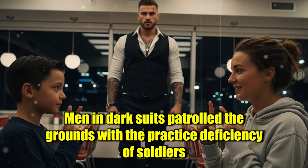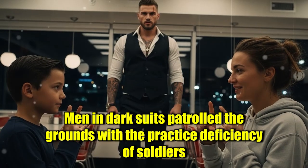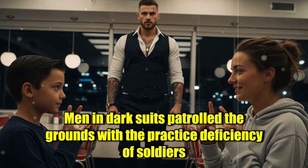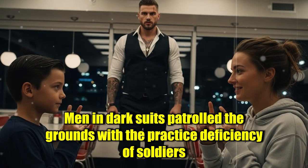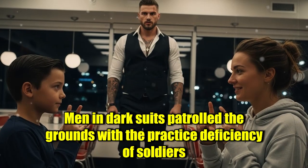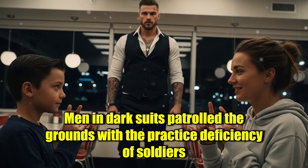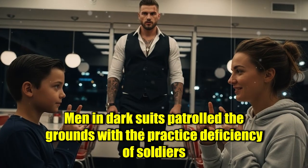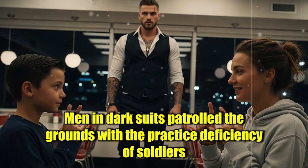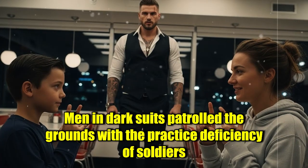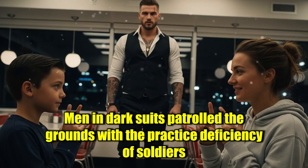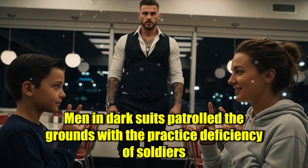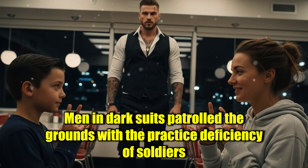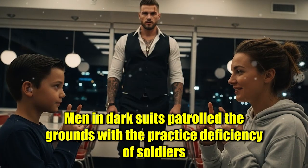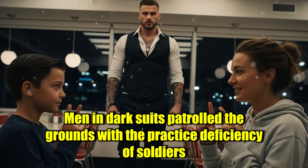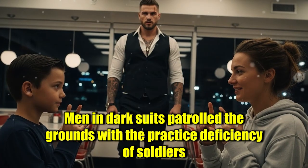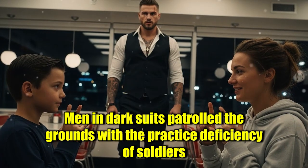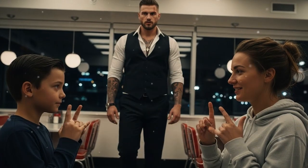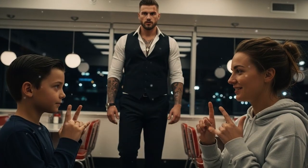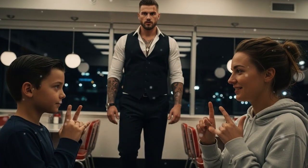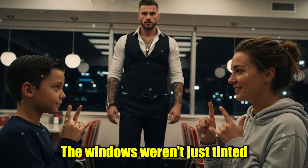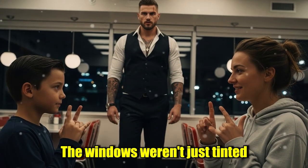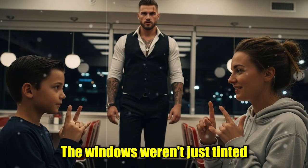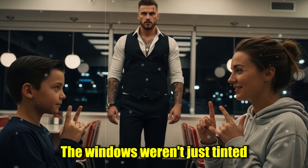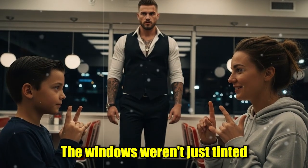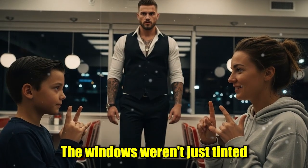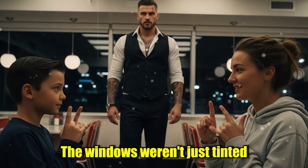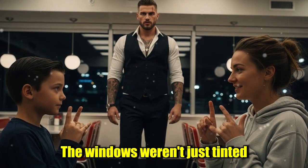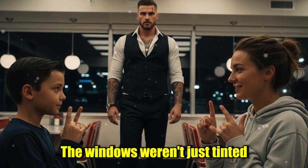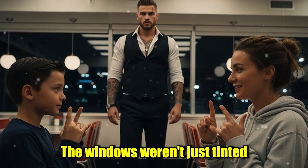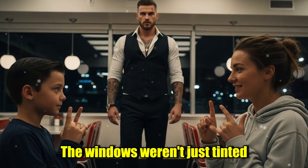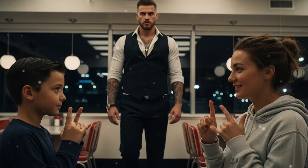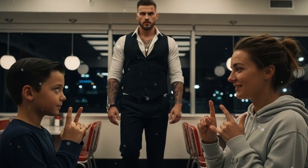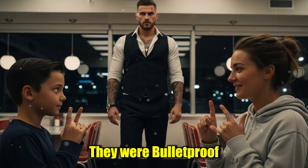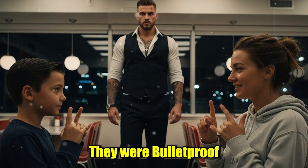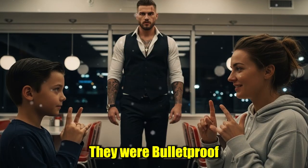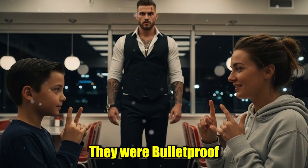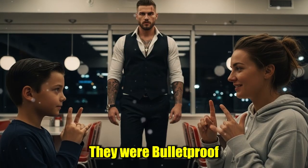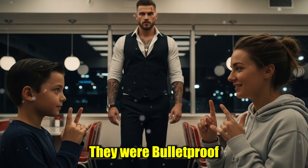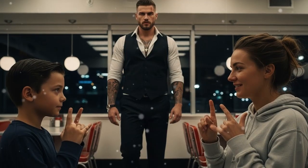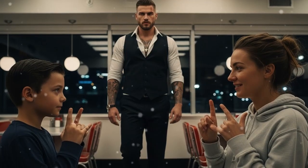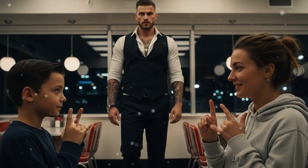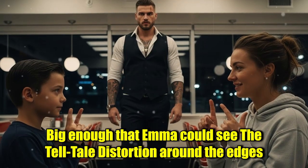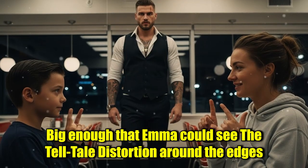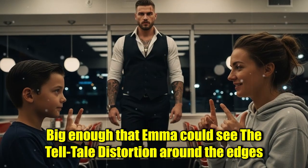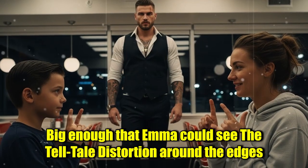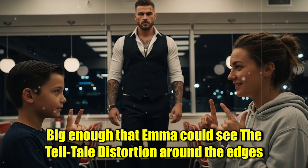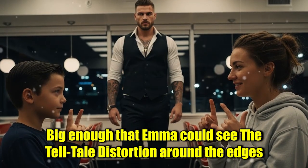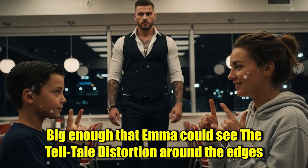patrolled the grounds with the practiced efficiency of soldiers. The windows weren't just tinted, they were bulletproof, thick enough that Emma could